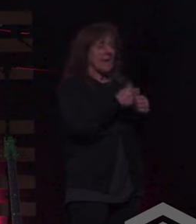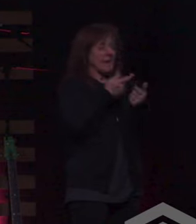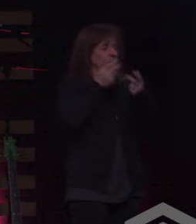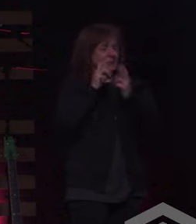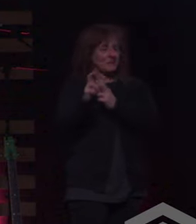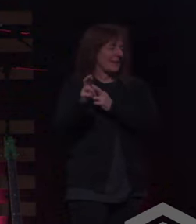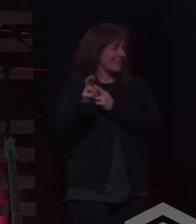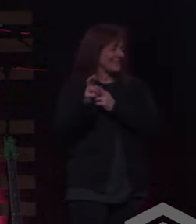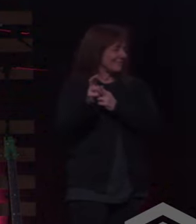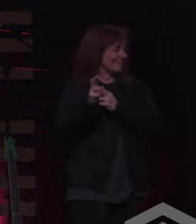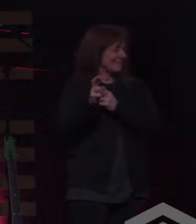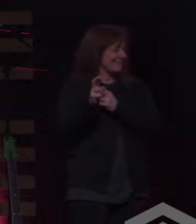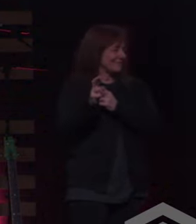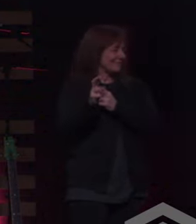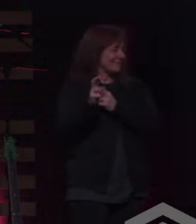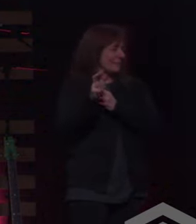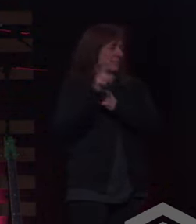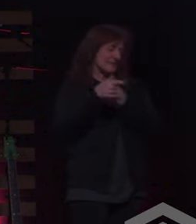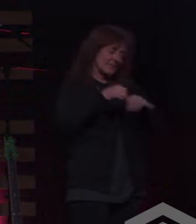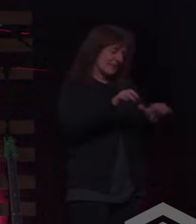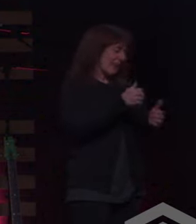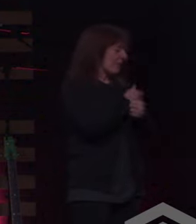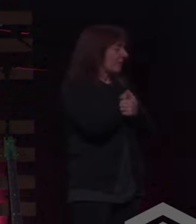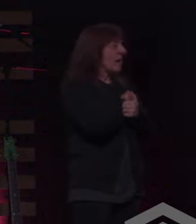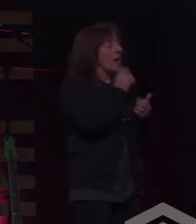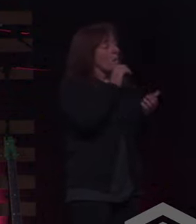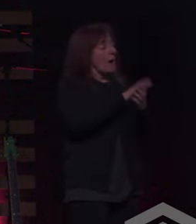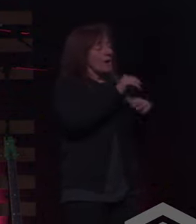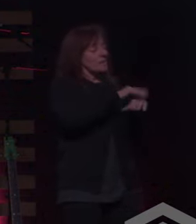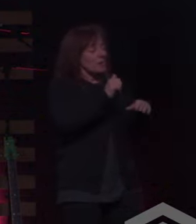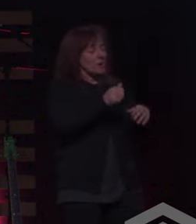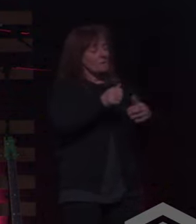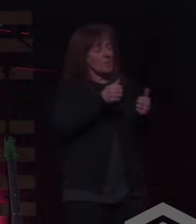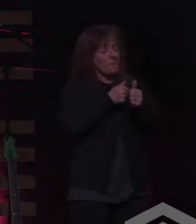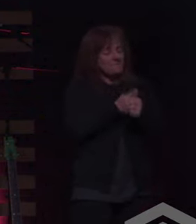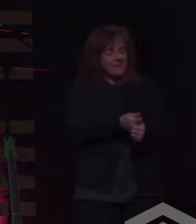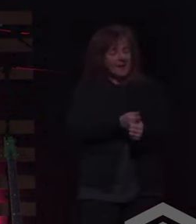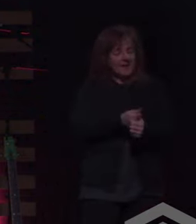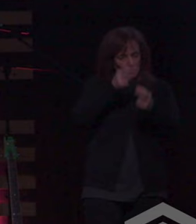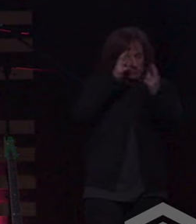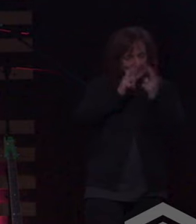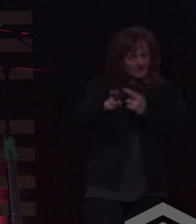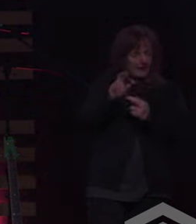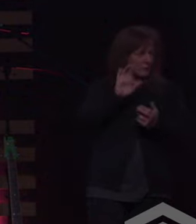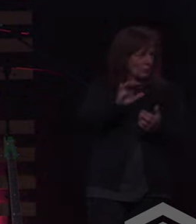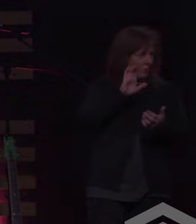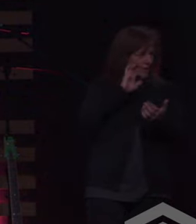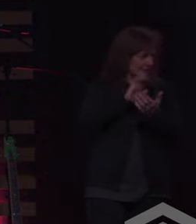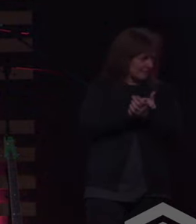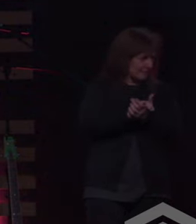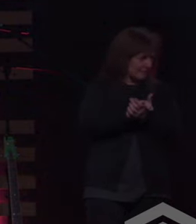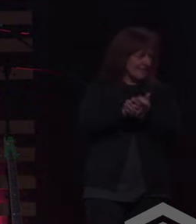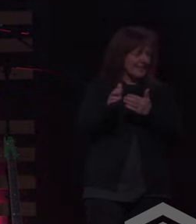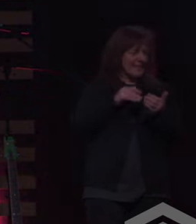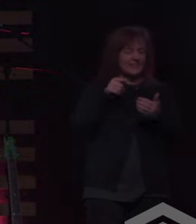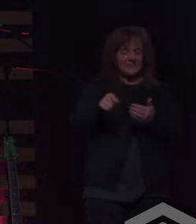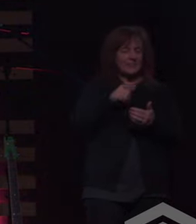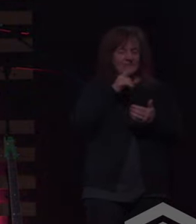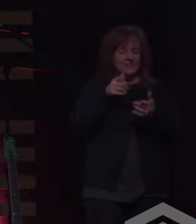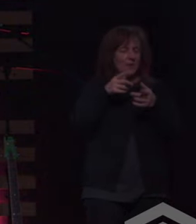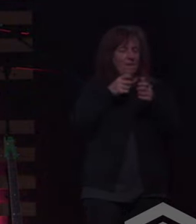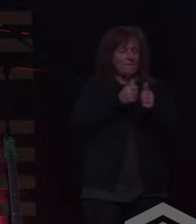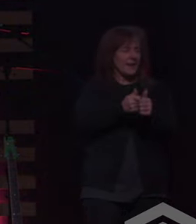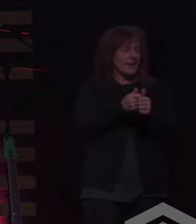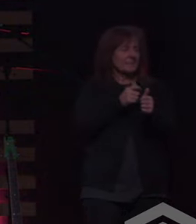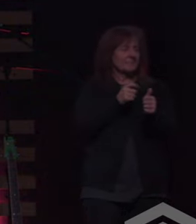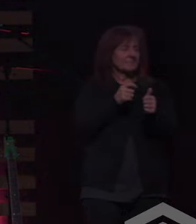respect him. A wife is called to obey the command to respect her husband, even if he does not obey the